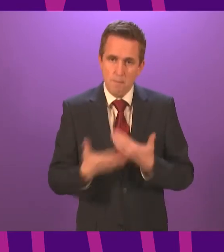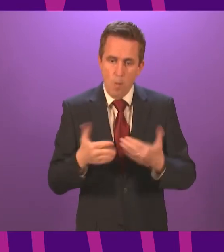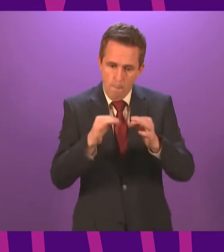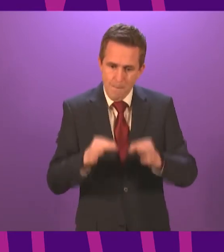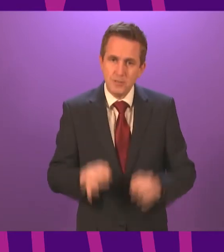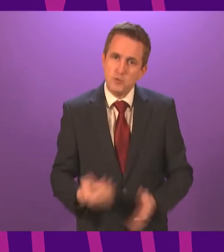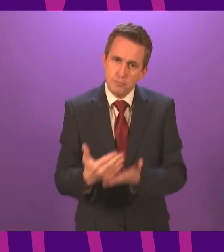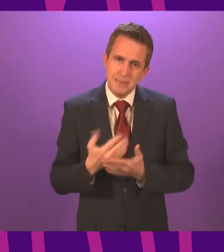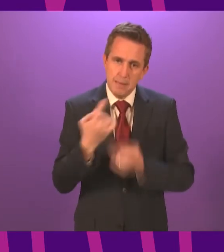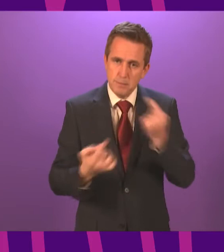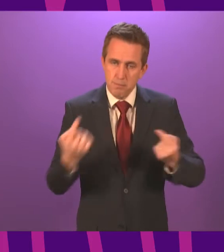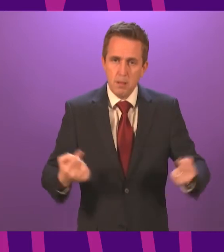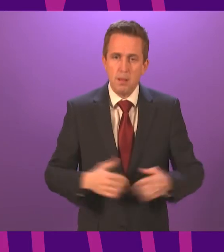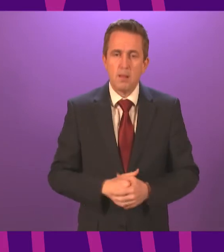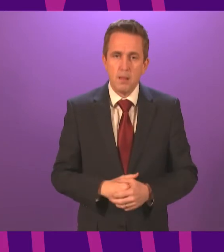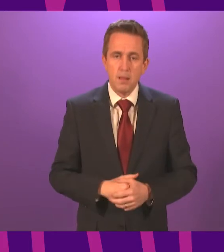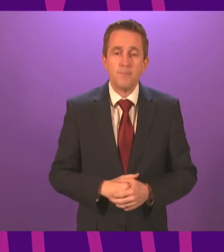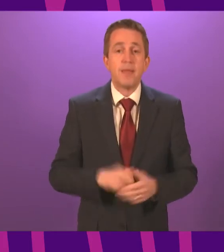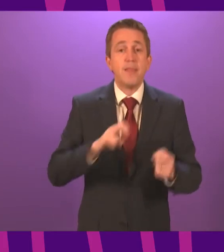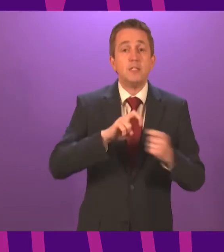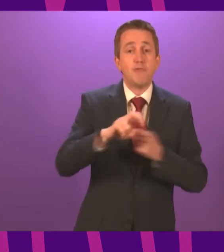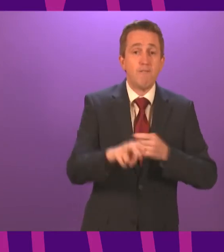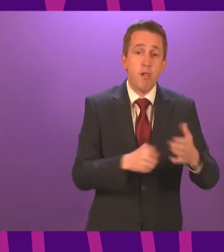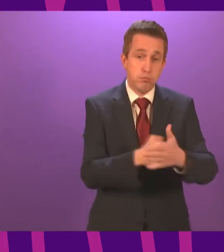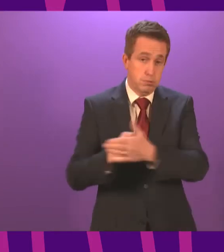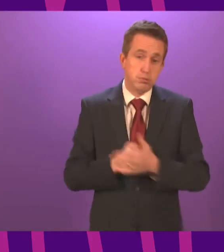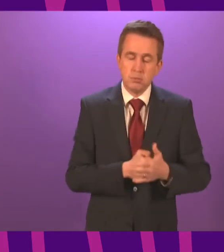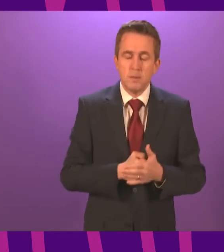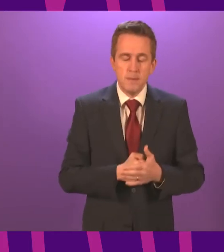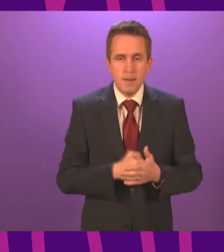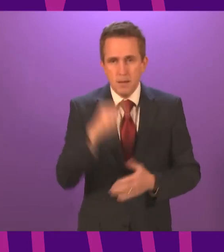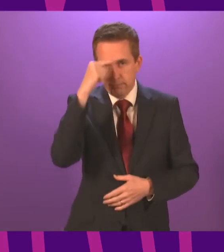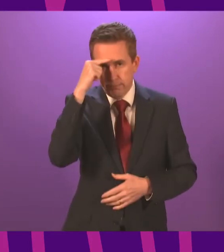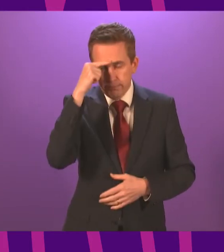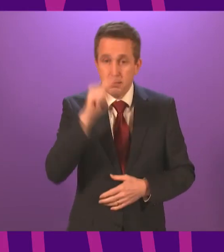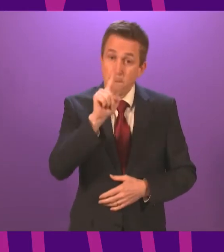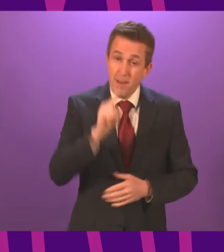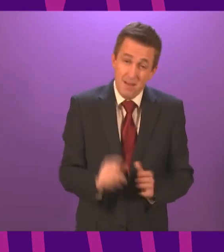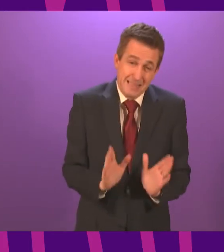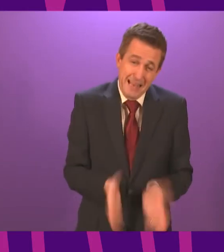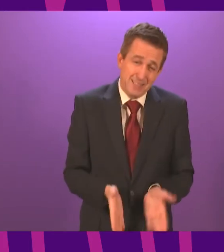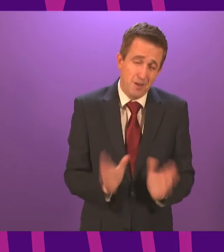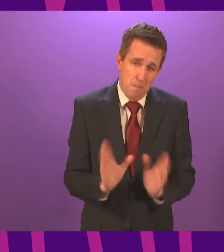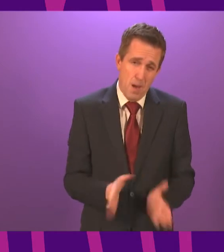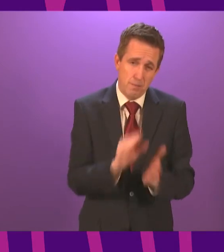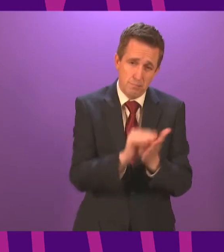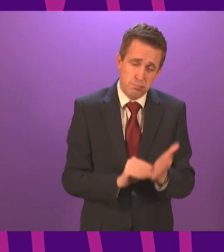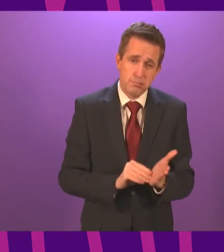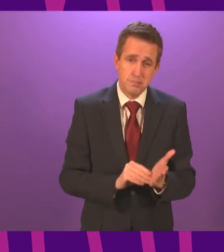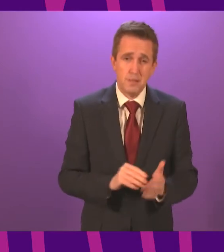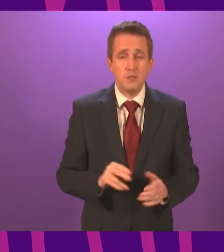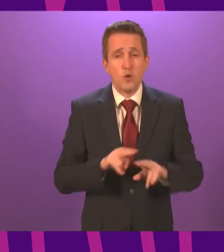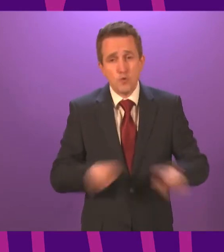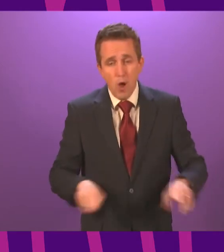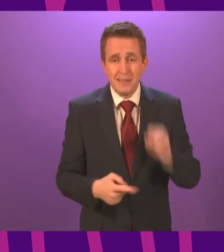Now, as I said, the travel restrictions are difficult, but they're necessary. If people travel from one area to another to avoid restrictions on hospitality or